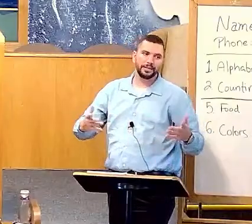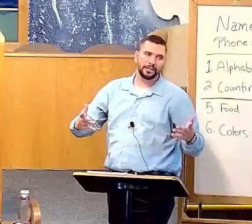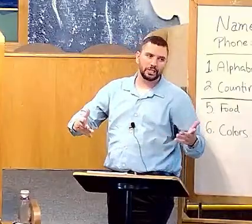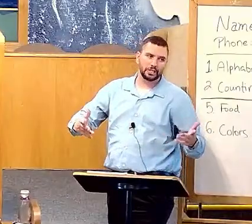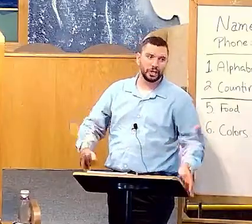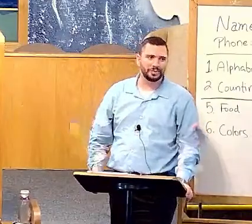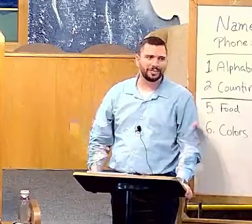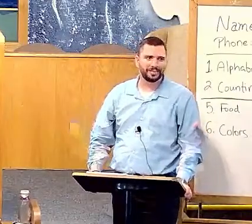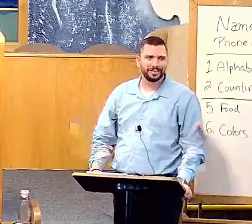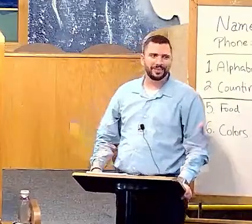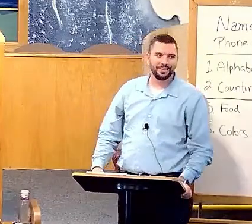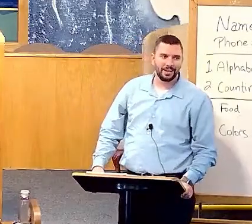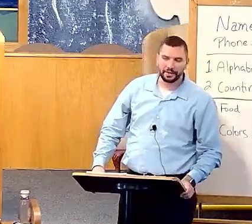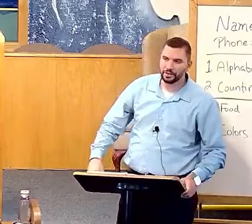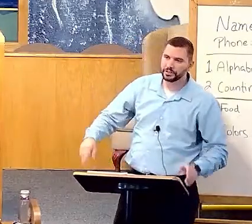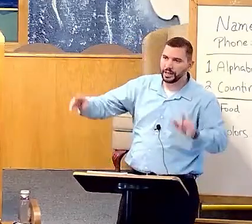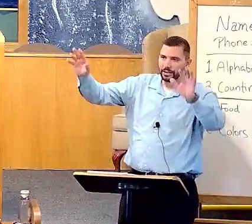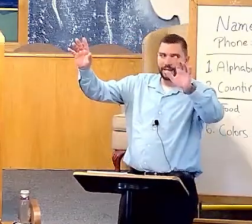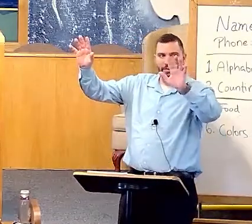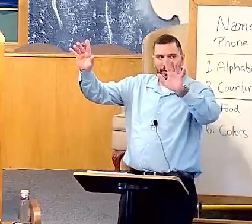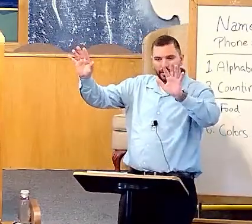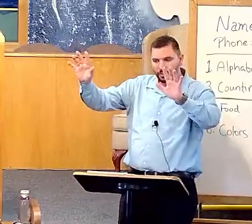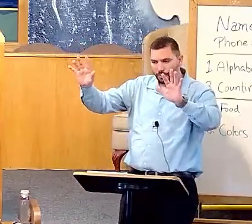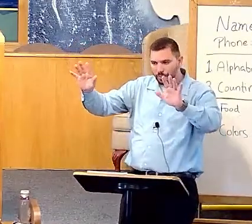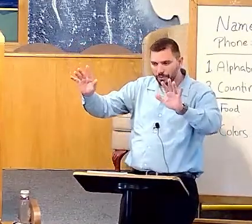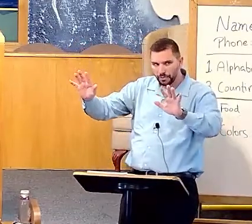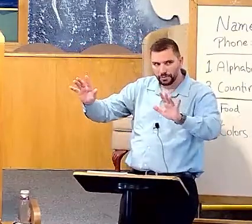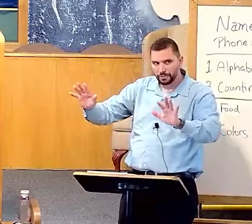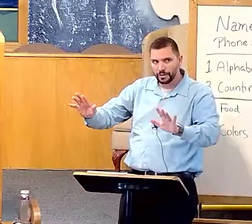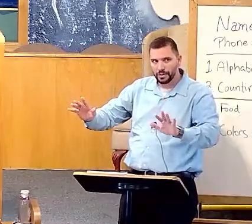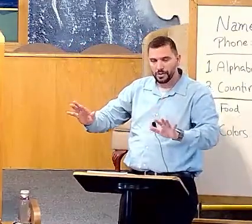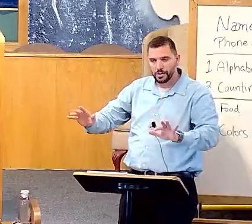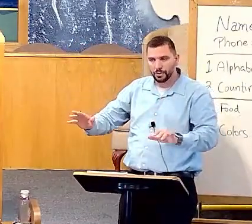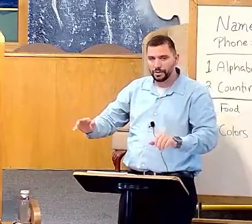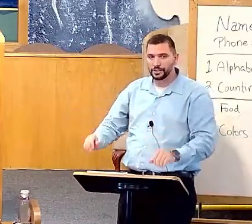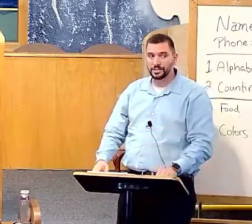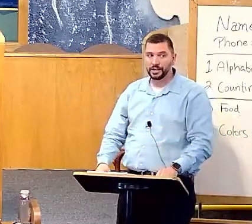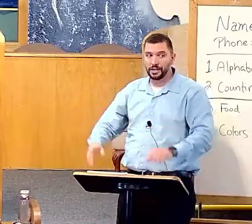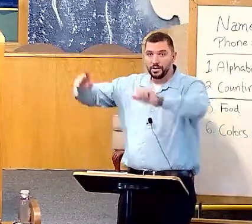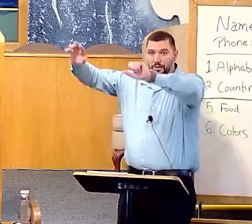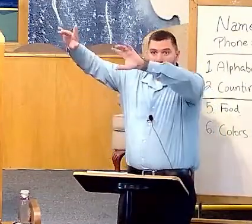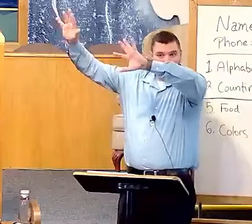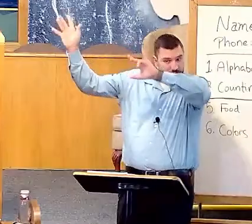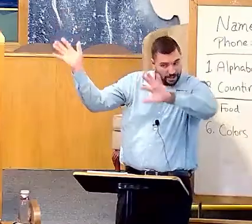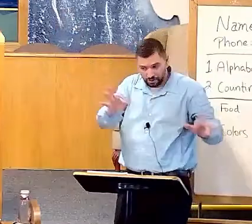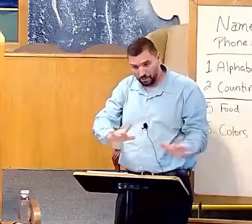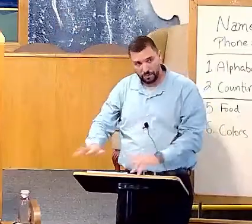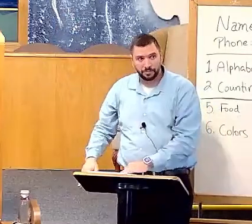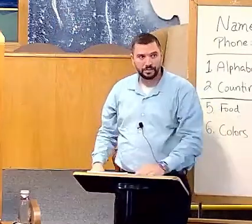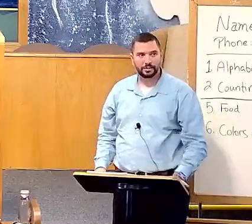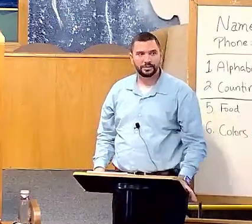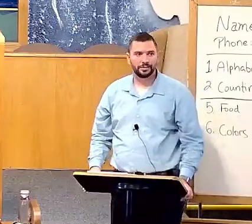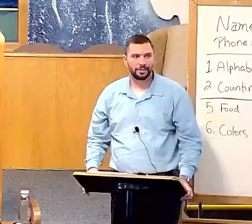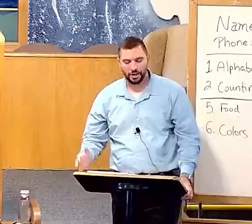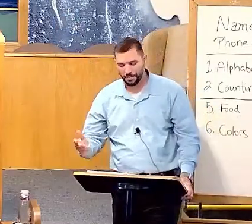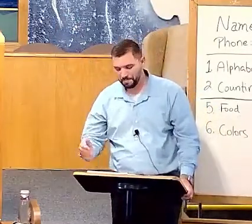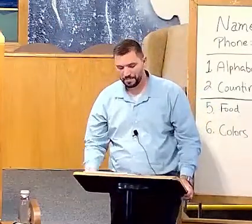snow, and then you can say light rain, or you can say rainstorm. You know, just